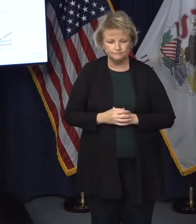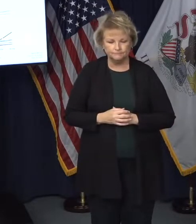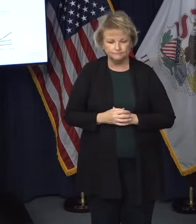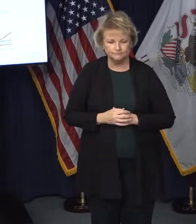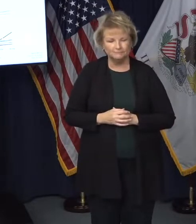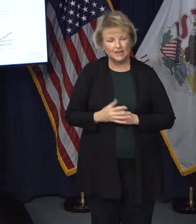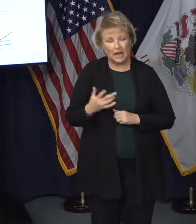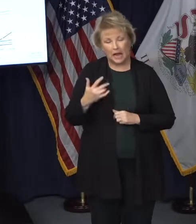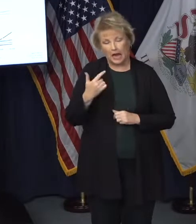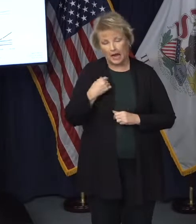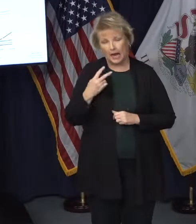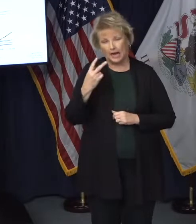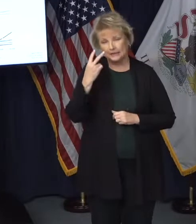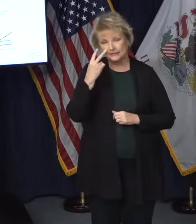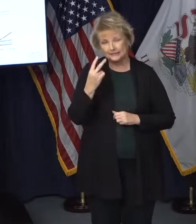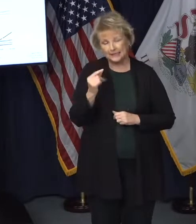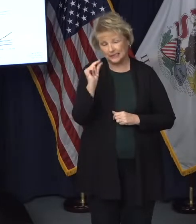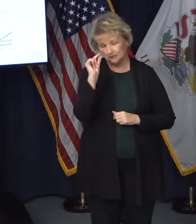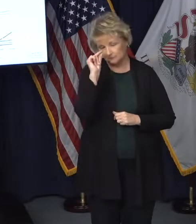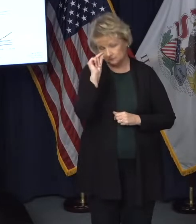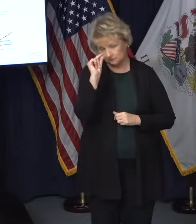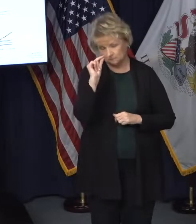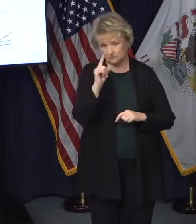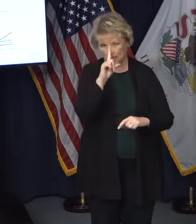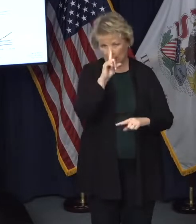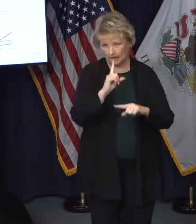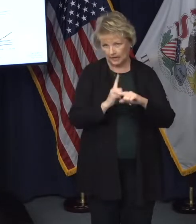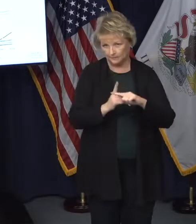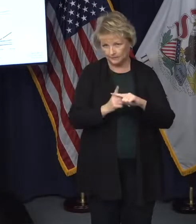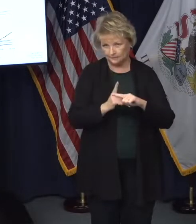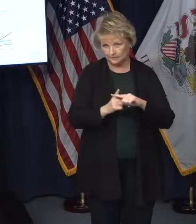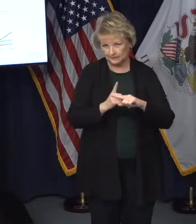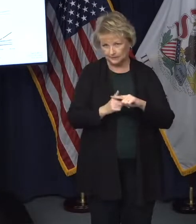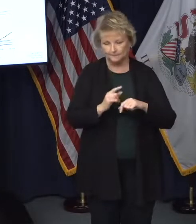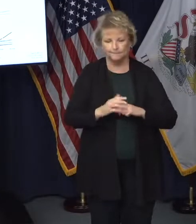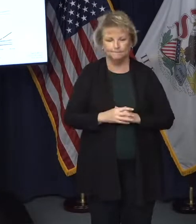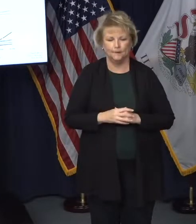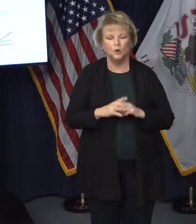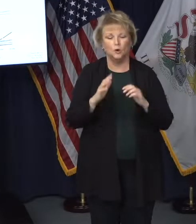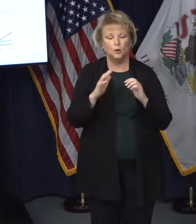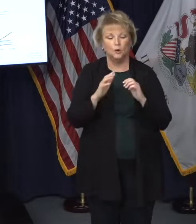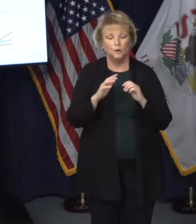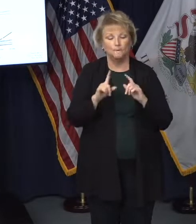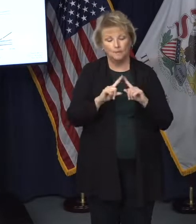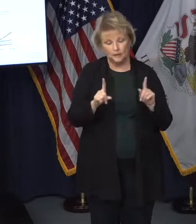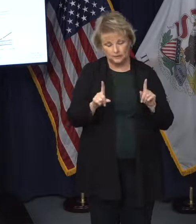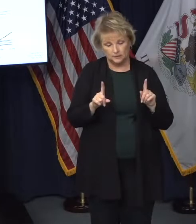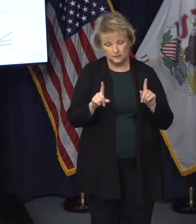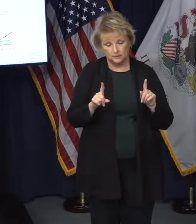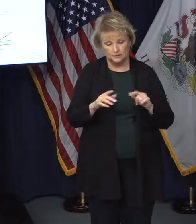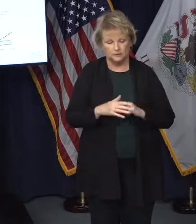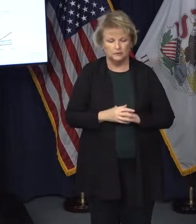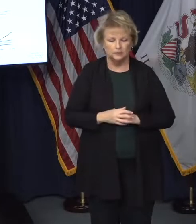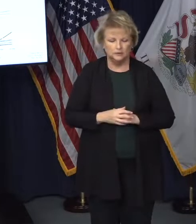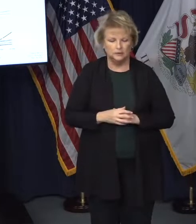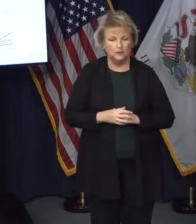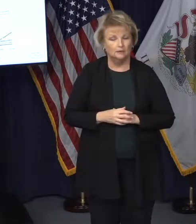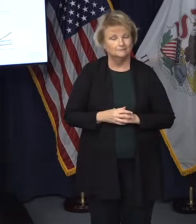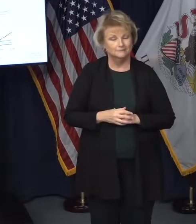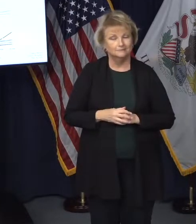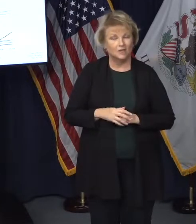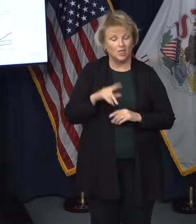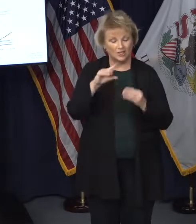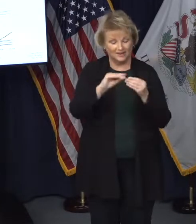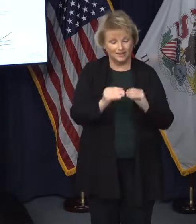There's a glimmer of optimism, I guess, is the right way to say it, in the idea. But I have been fooled before